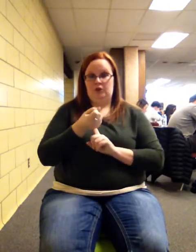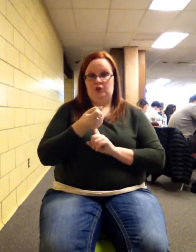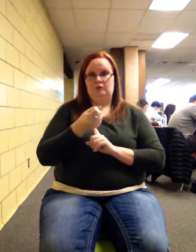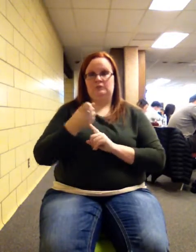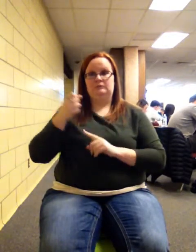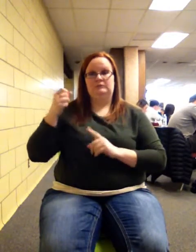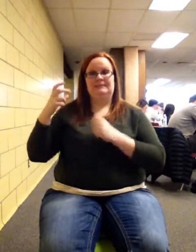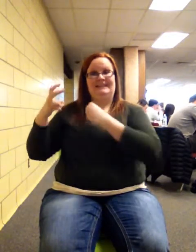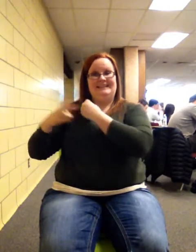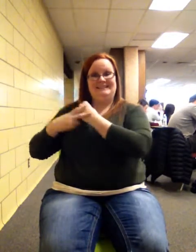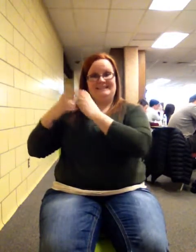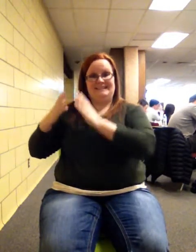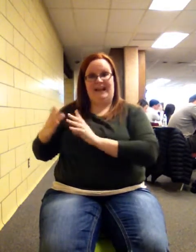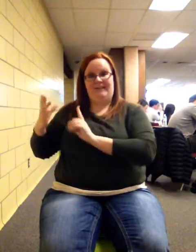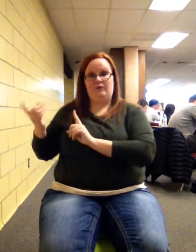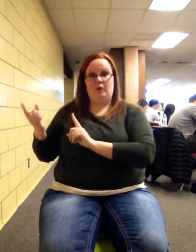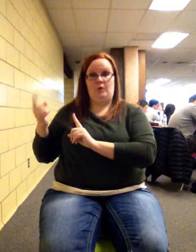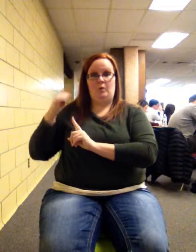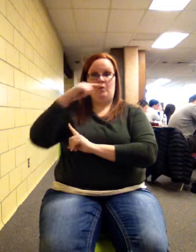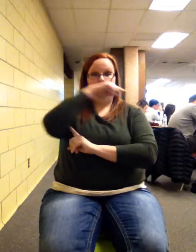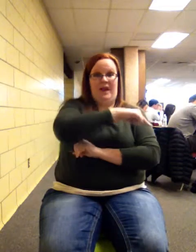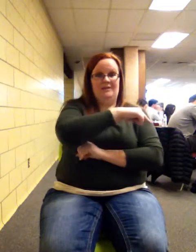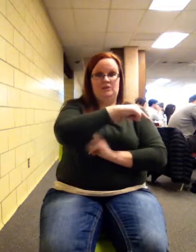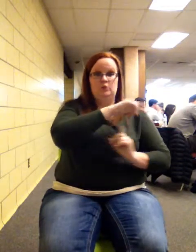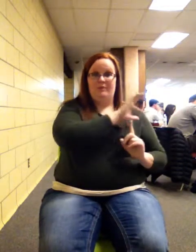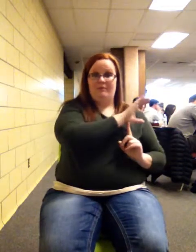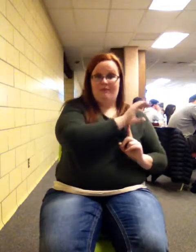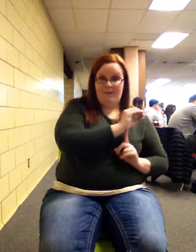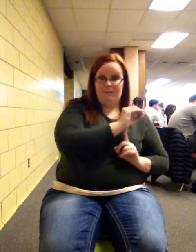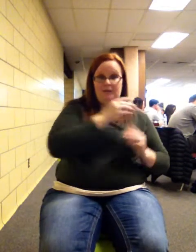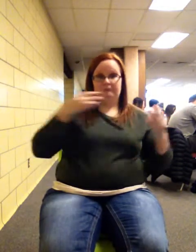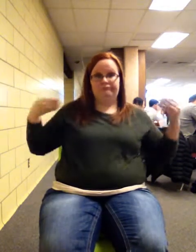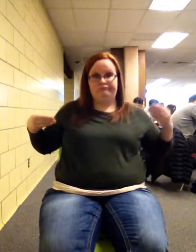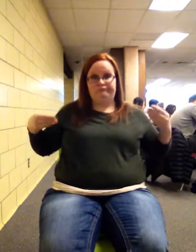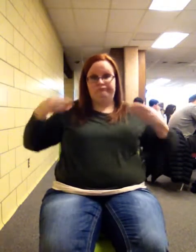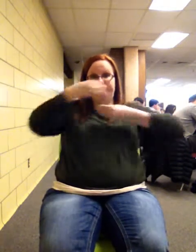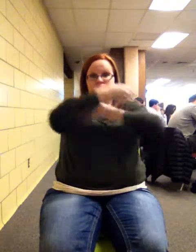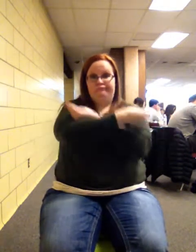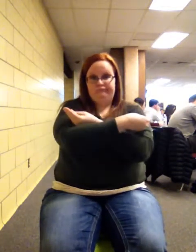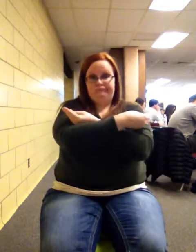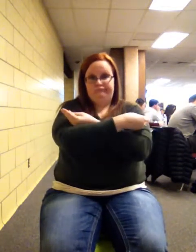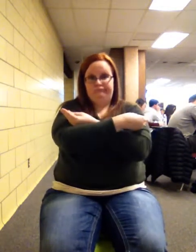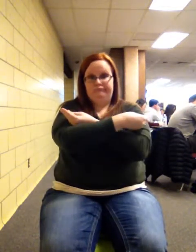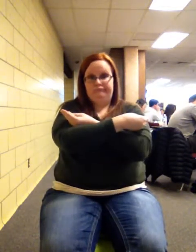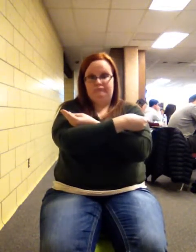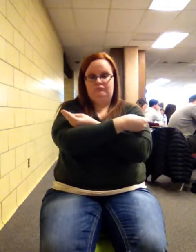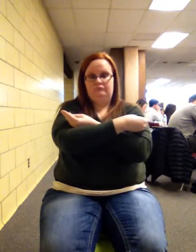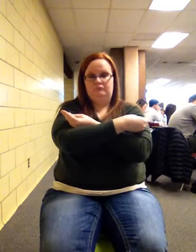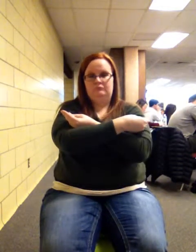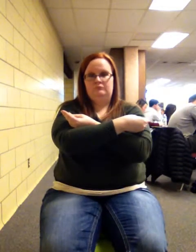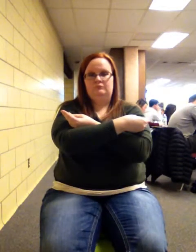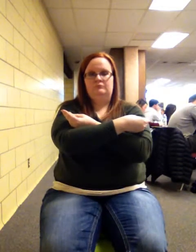to the company and gave them money in exchange for stock, and again we're going to be saying common stock, let's just talk about common stock in this class.